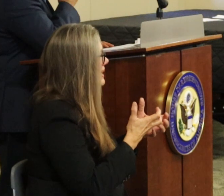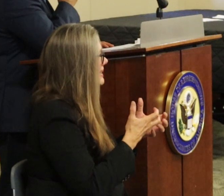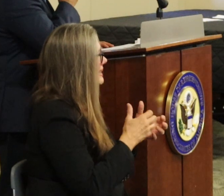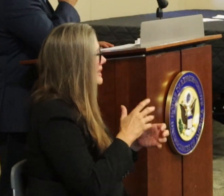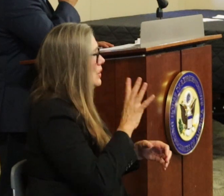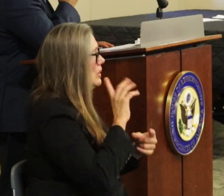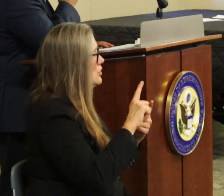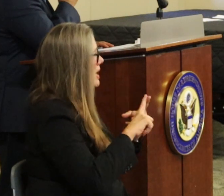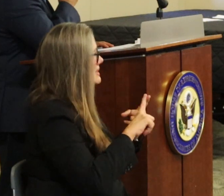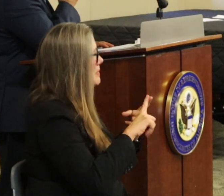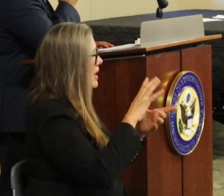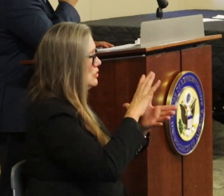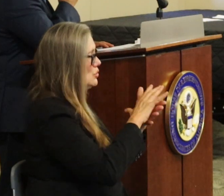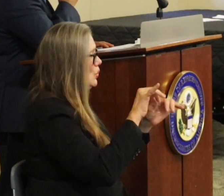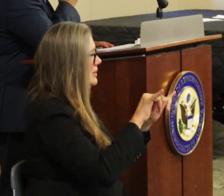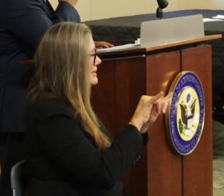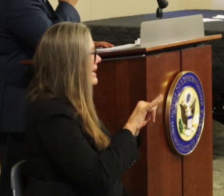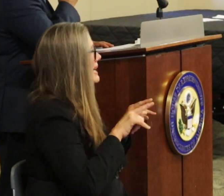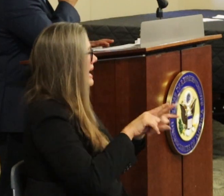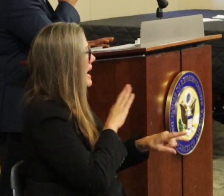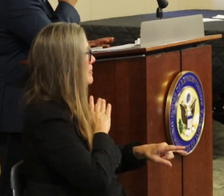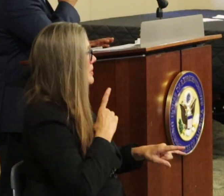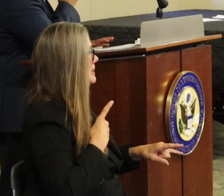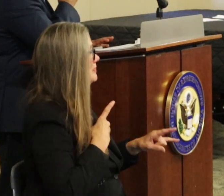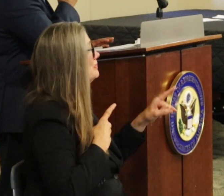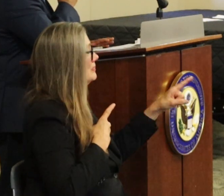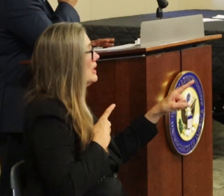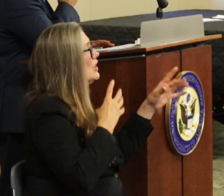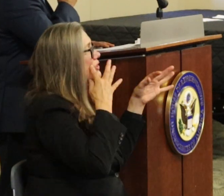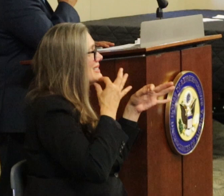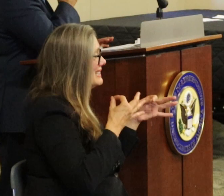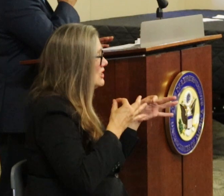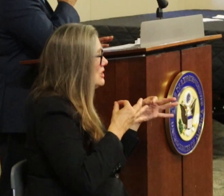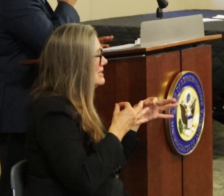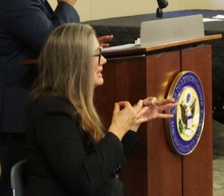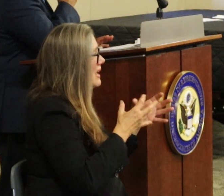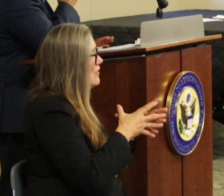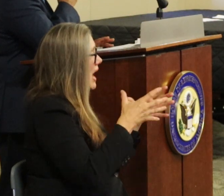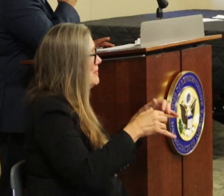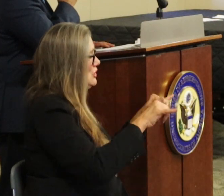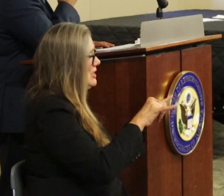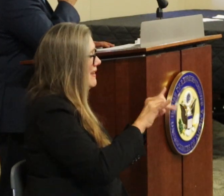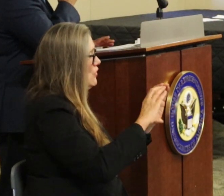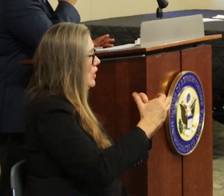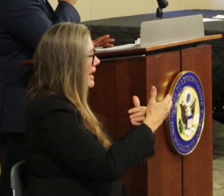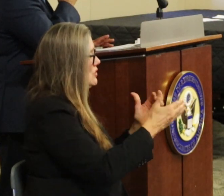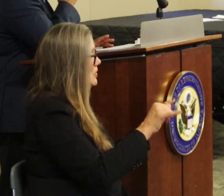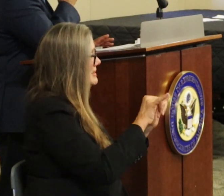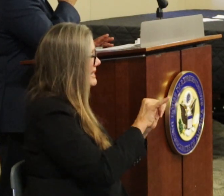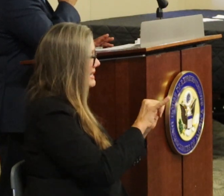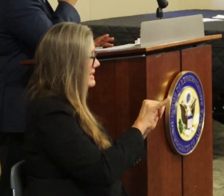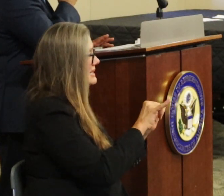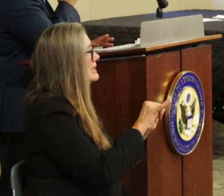We've talked about school size at our school board meetings. Let me share with you that those decisions of school size, classroom size,